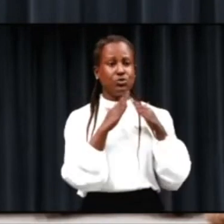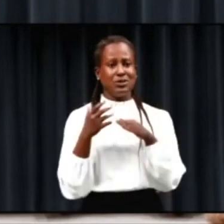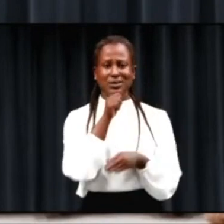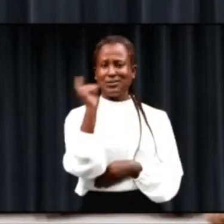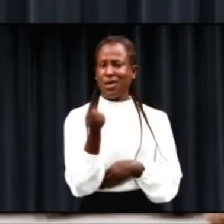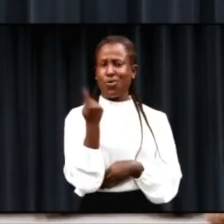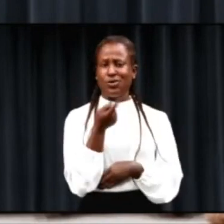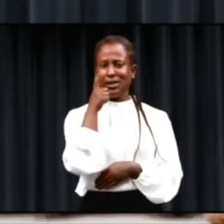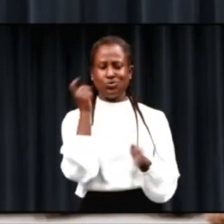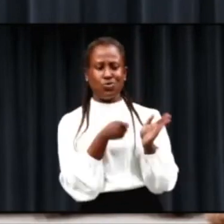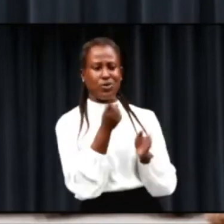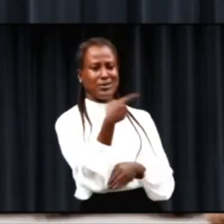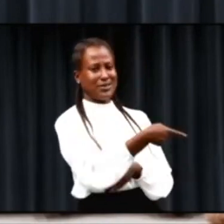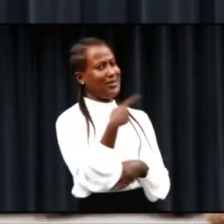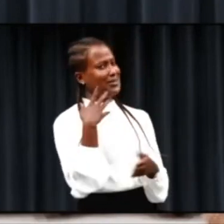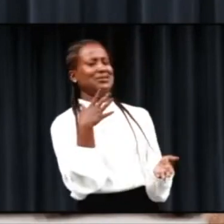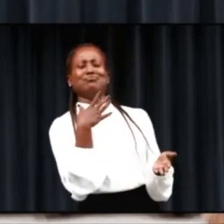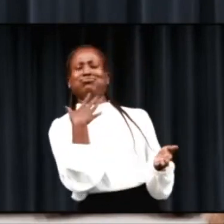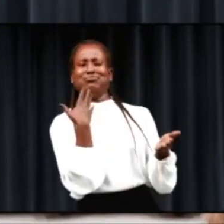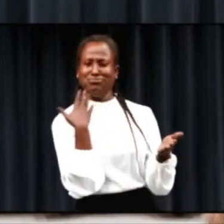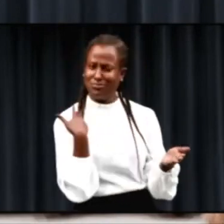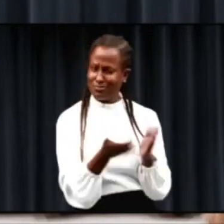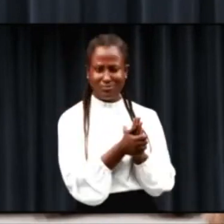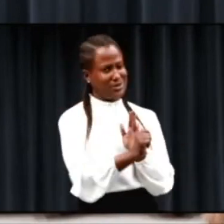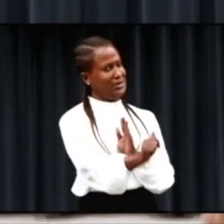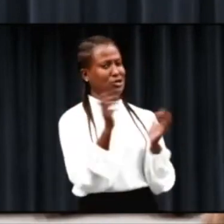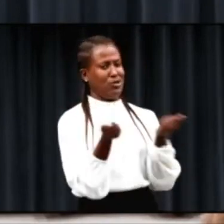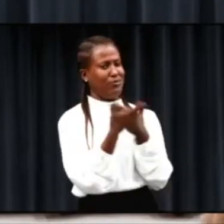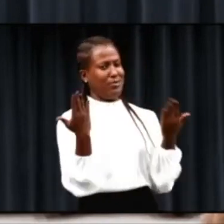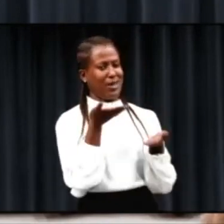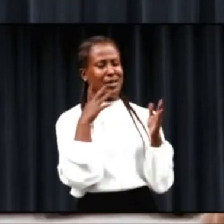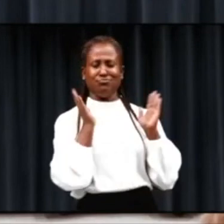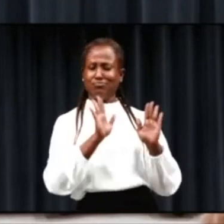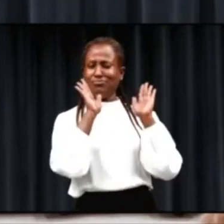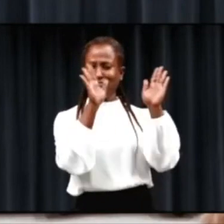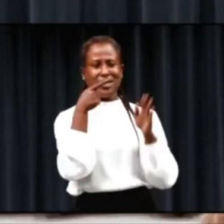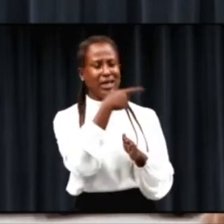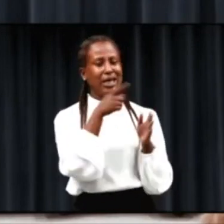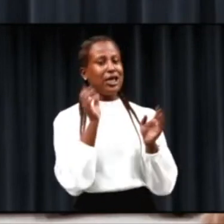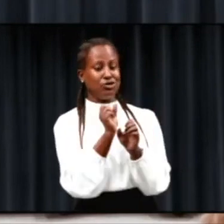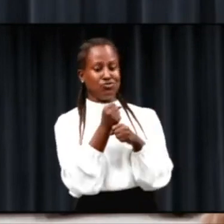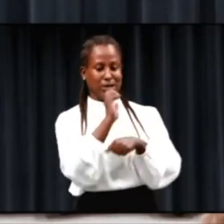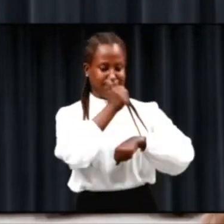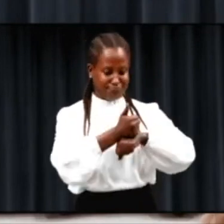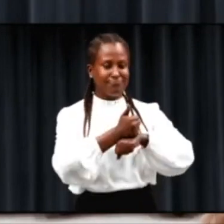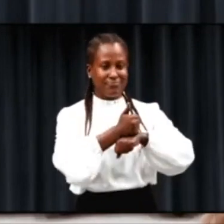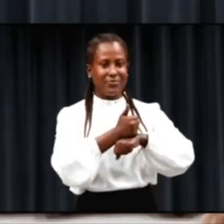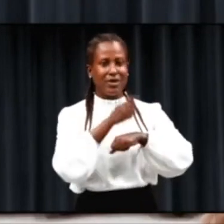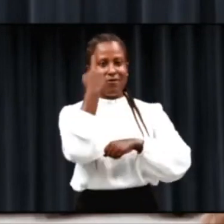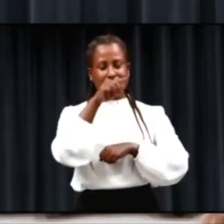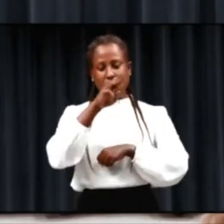only one to notice Mr. Shapiro's excellent work. He created and presented the Community Leadership Institute for the